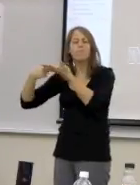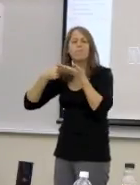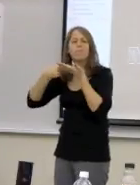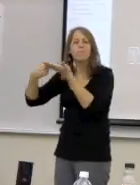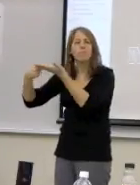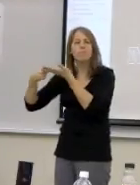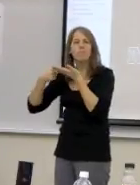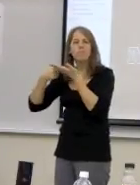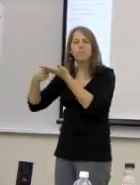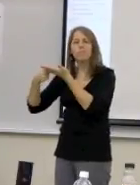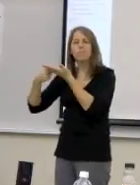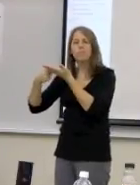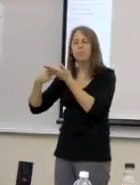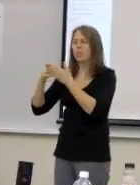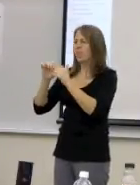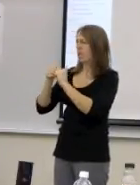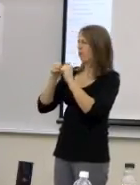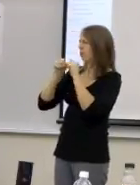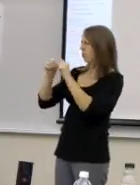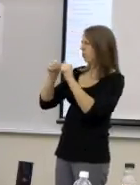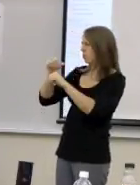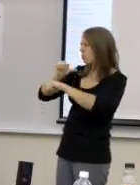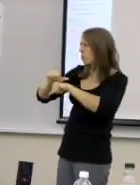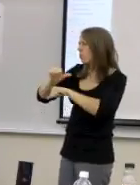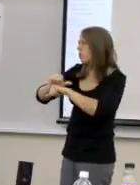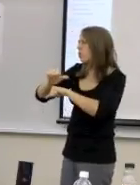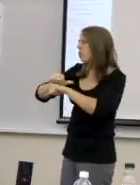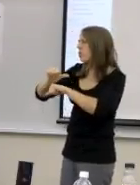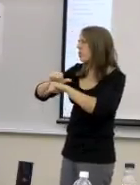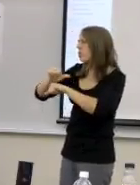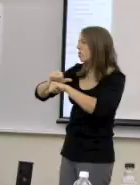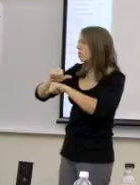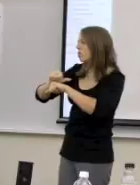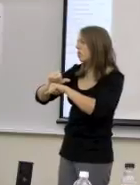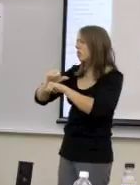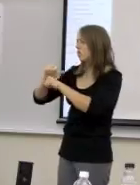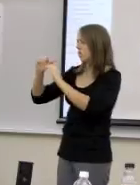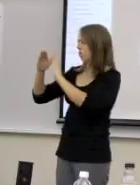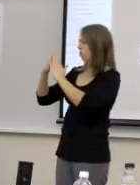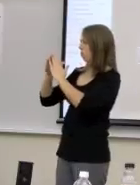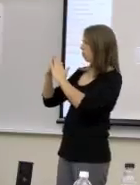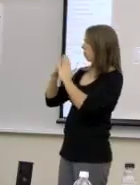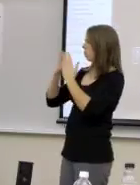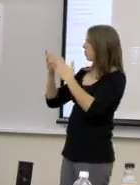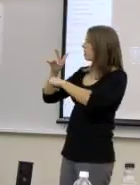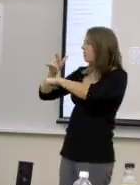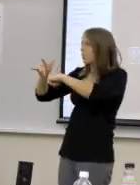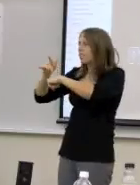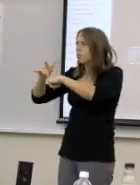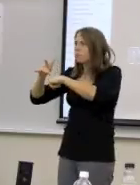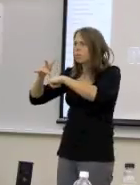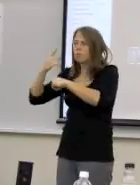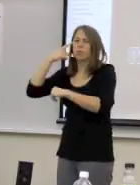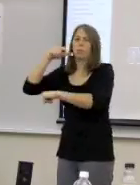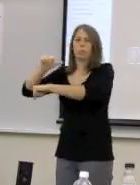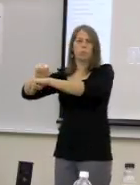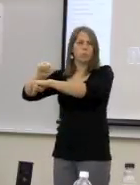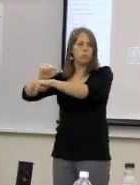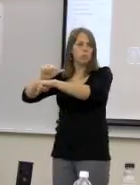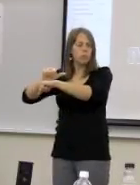to keep employment, what's available in our community in terms of work, what